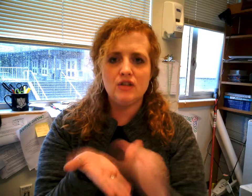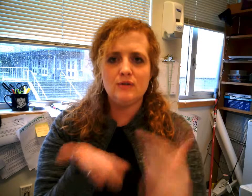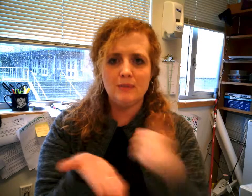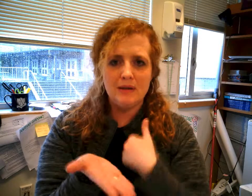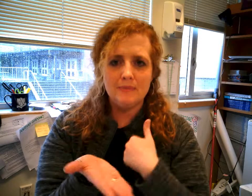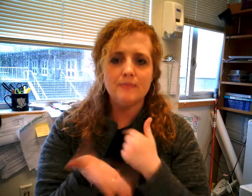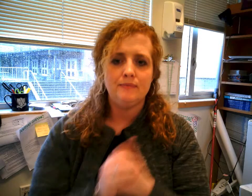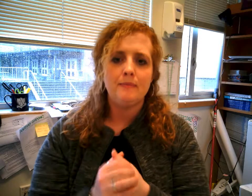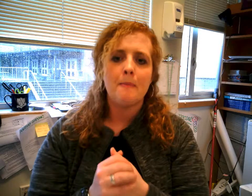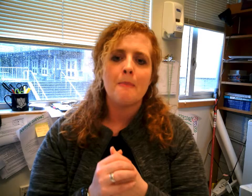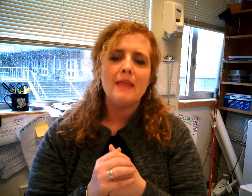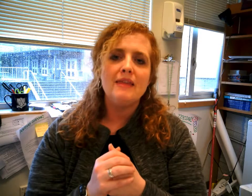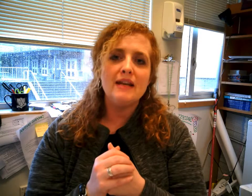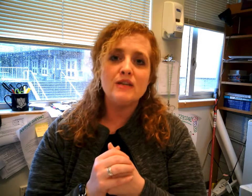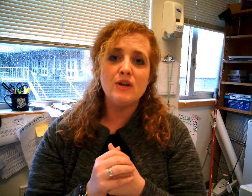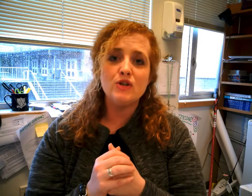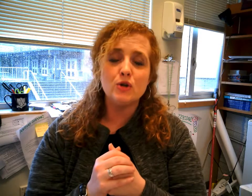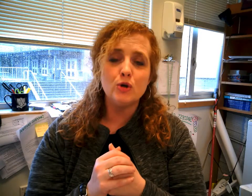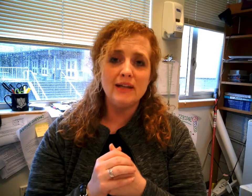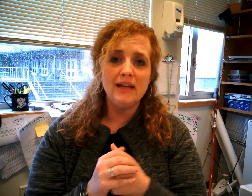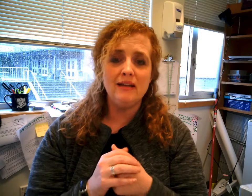me. The next one is early.